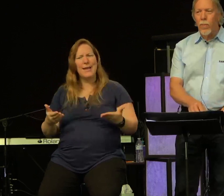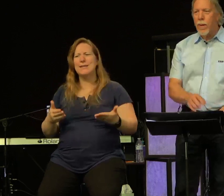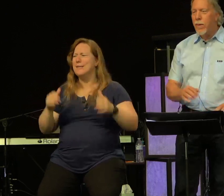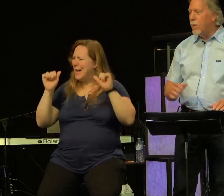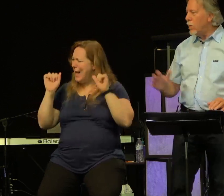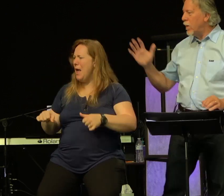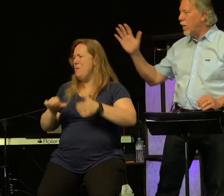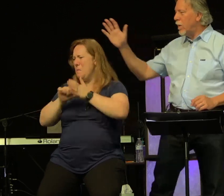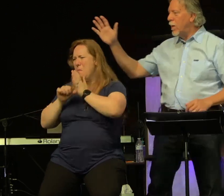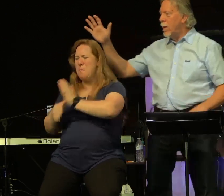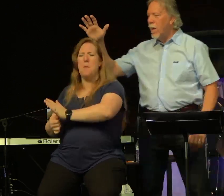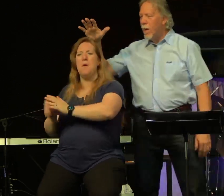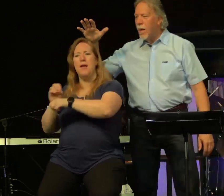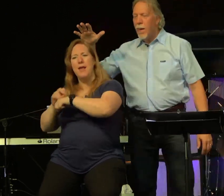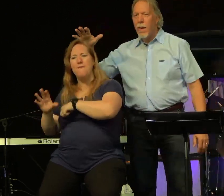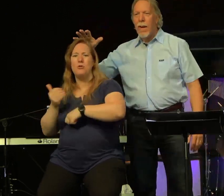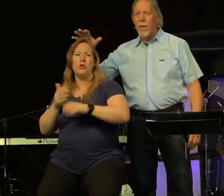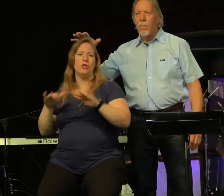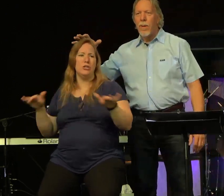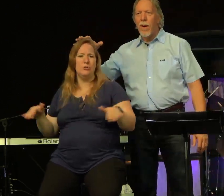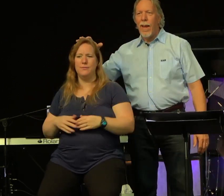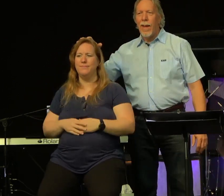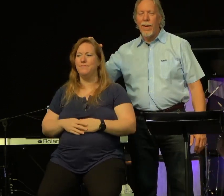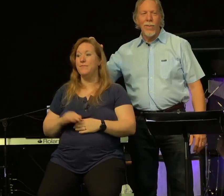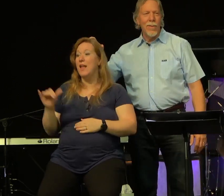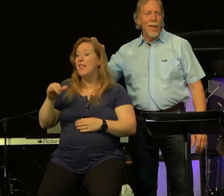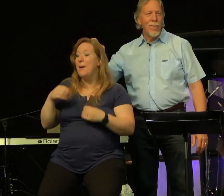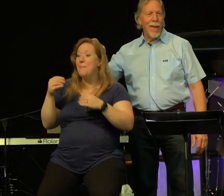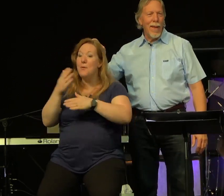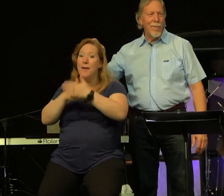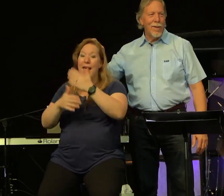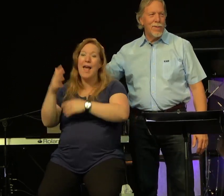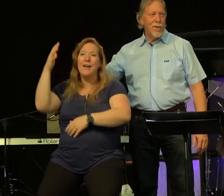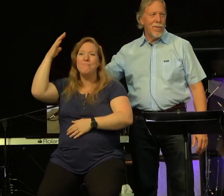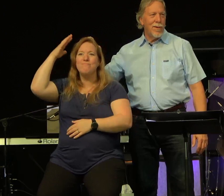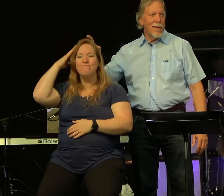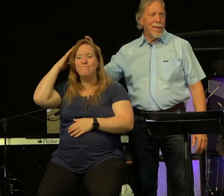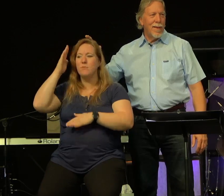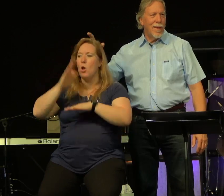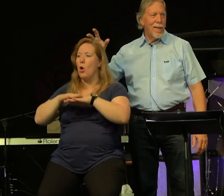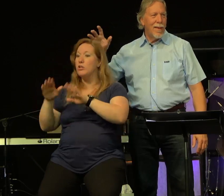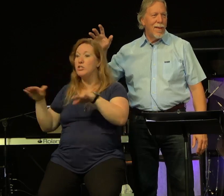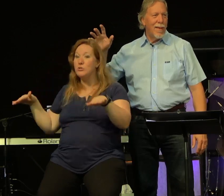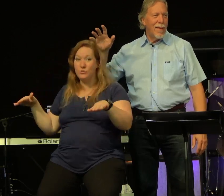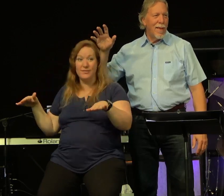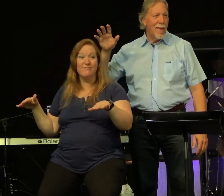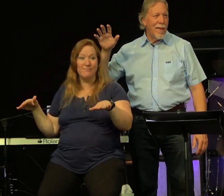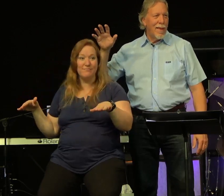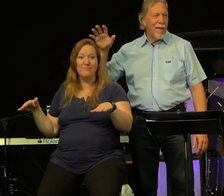Little things that we do, like putting our hand on the head of our children.